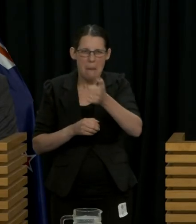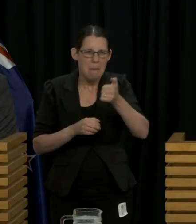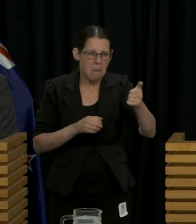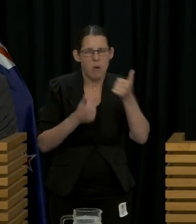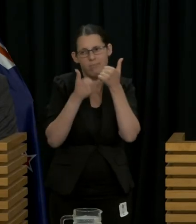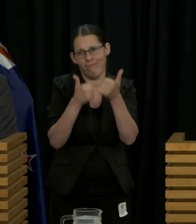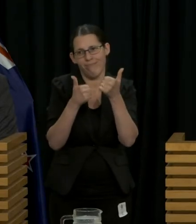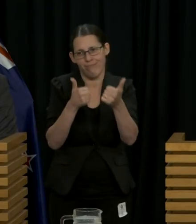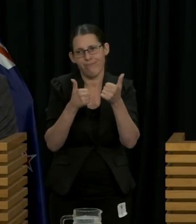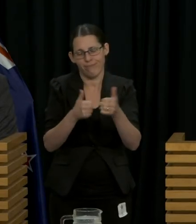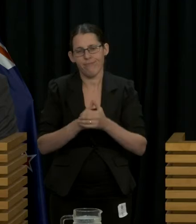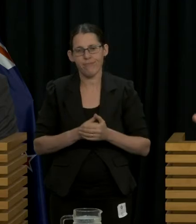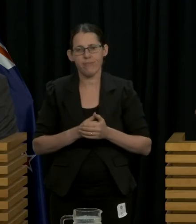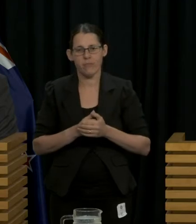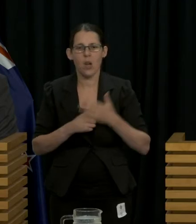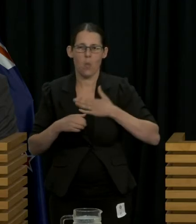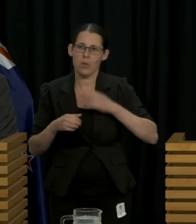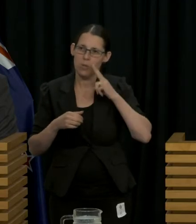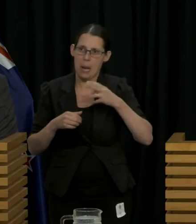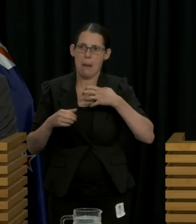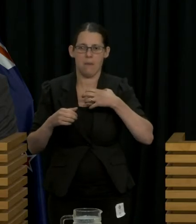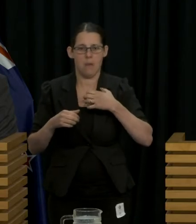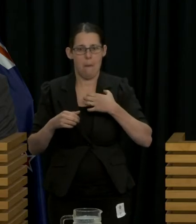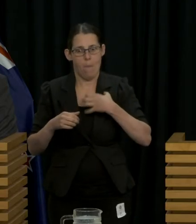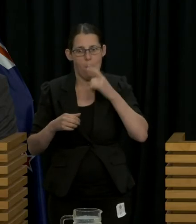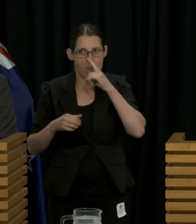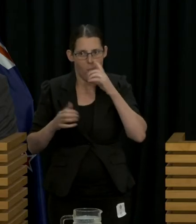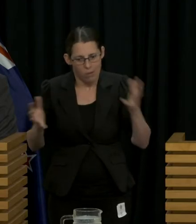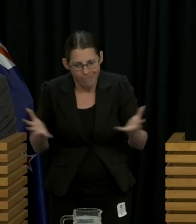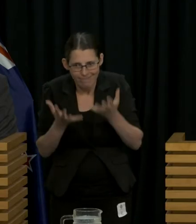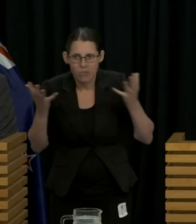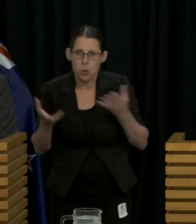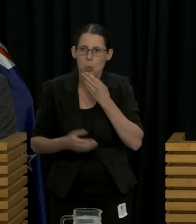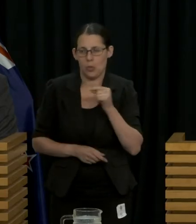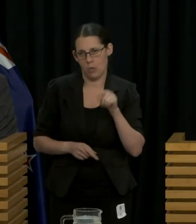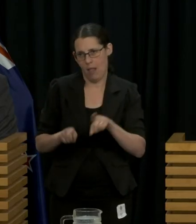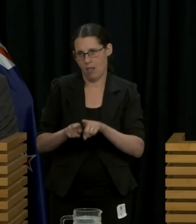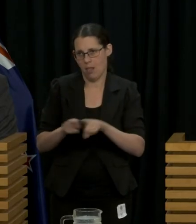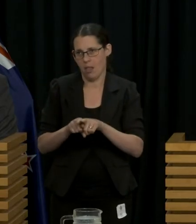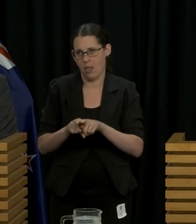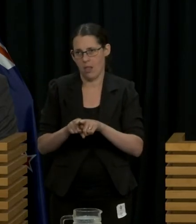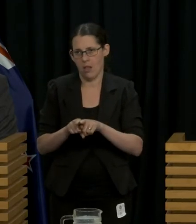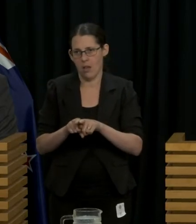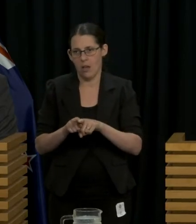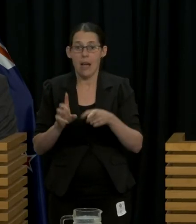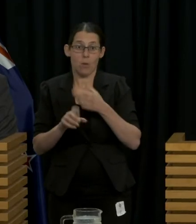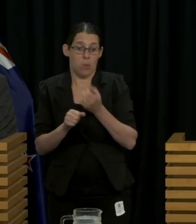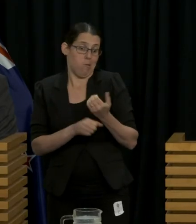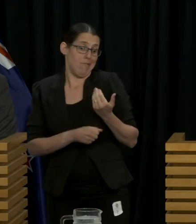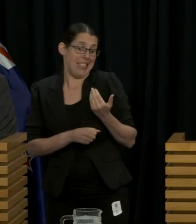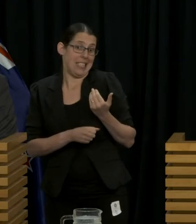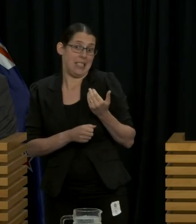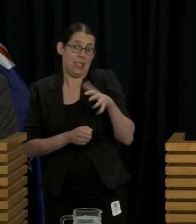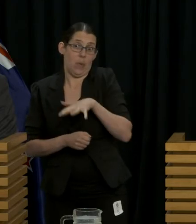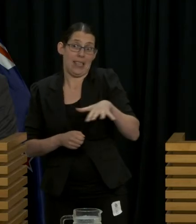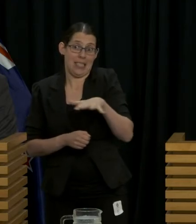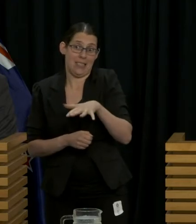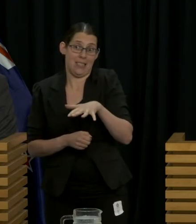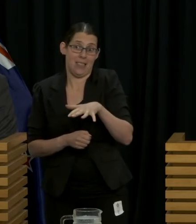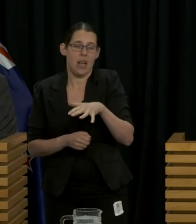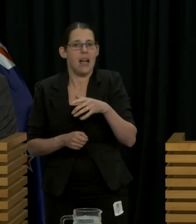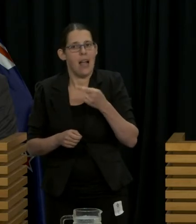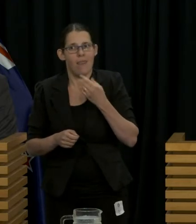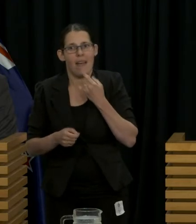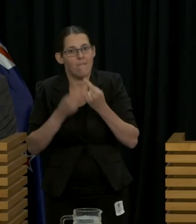further. And as we've found again in these 2 cases, we never know when we may need to have that